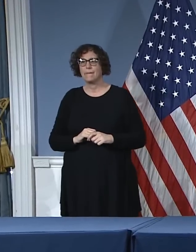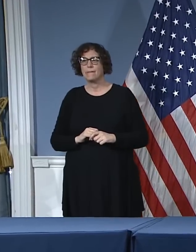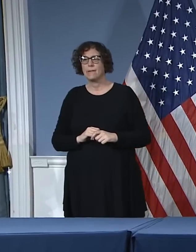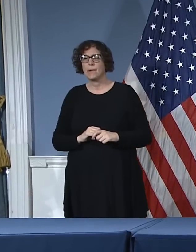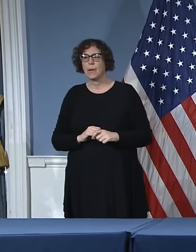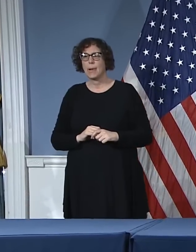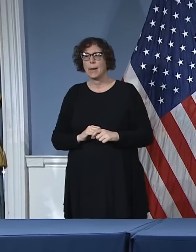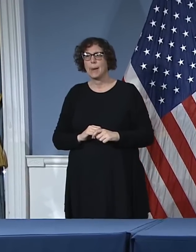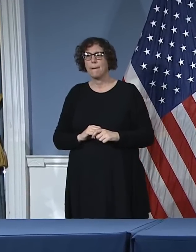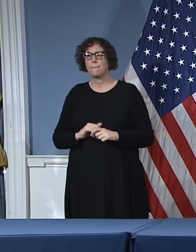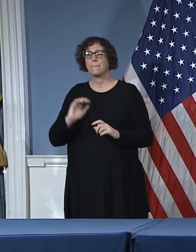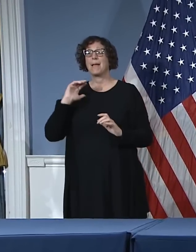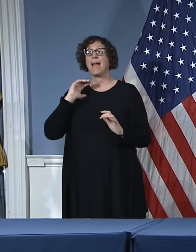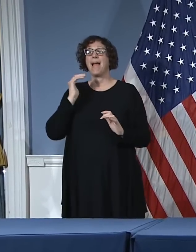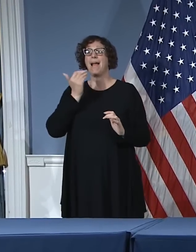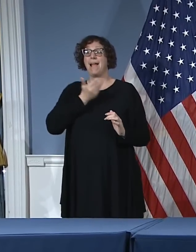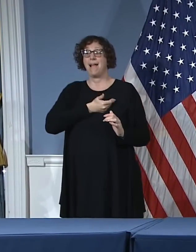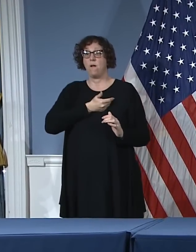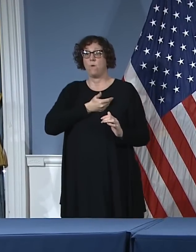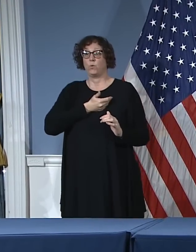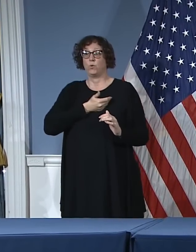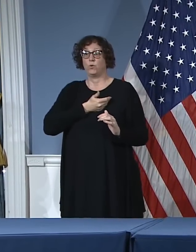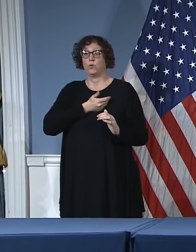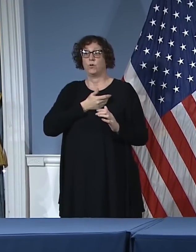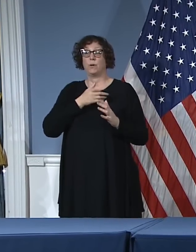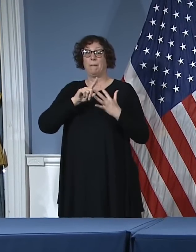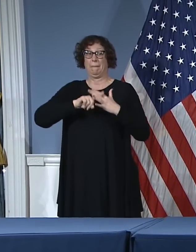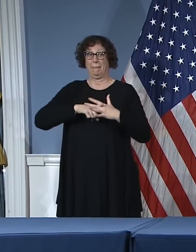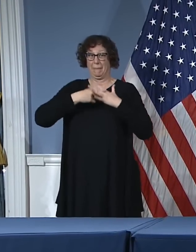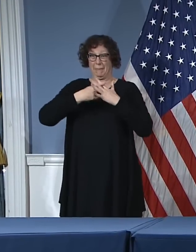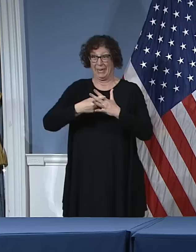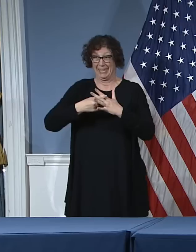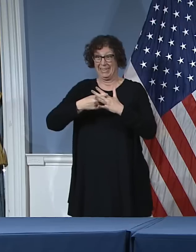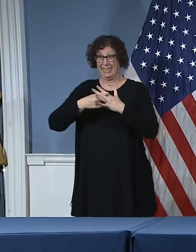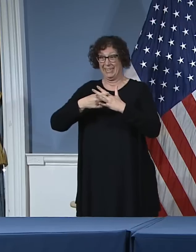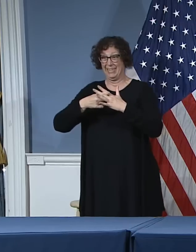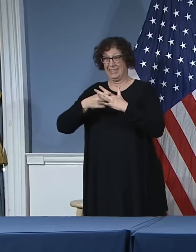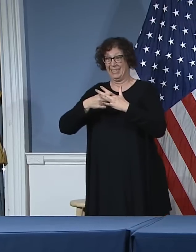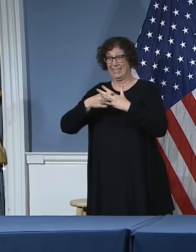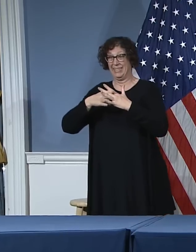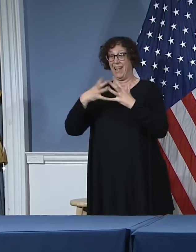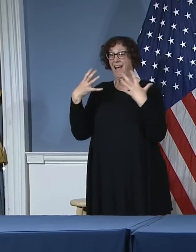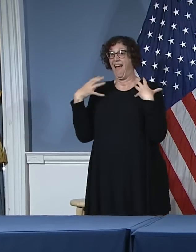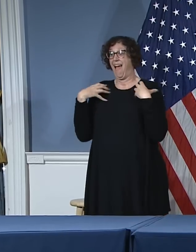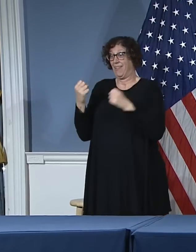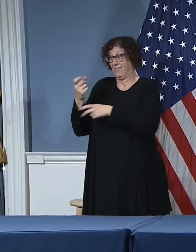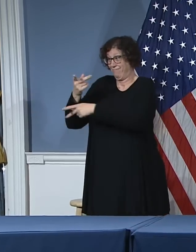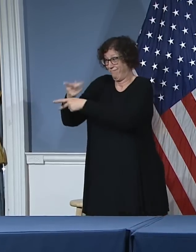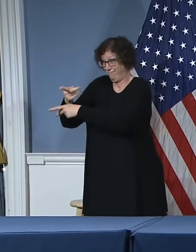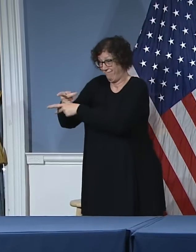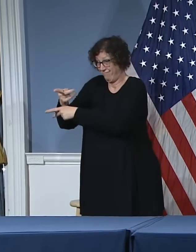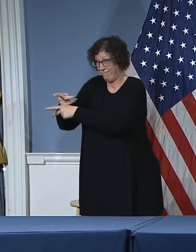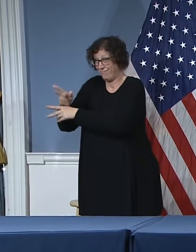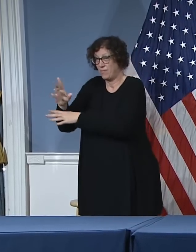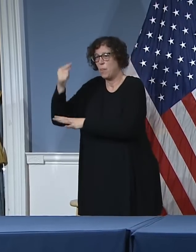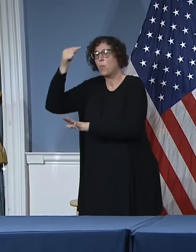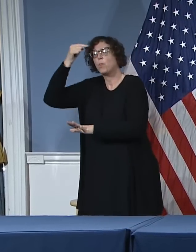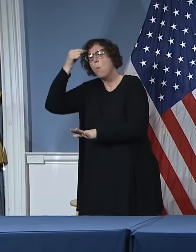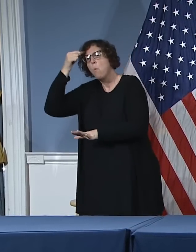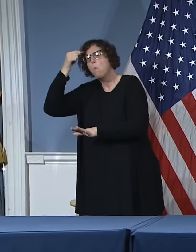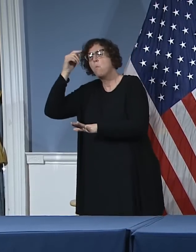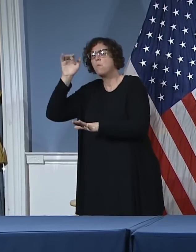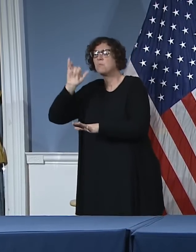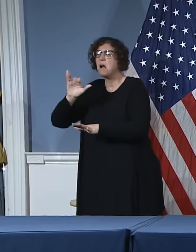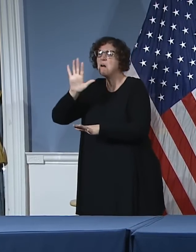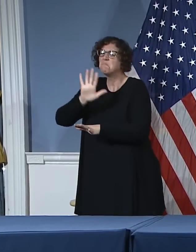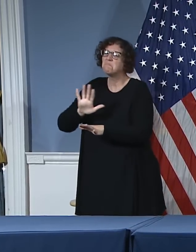was important to do that follow-through. I think the honest truth, Ashley, is we're in a new reality here where that generally